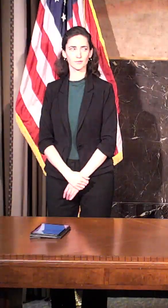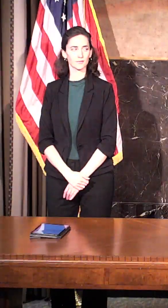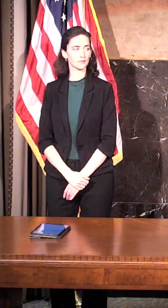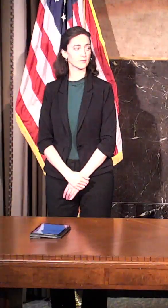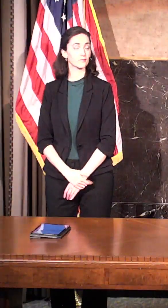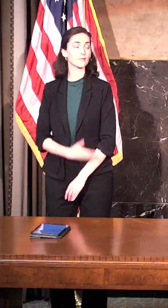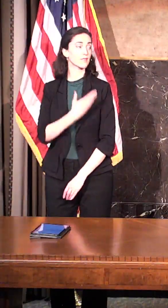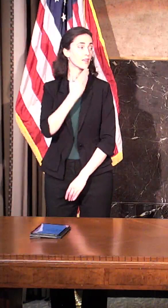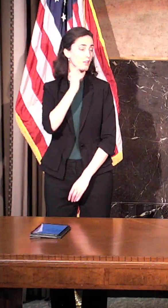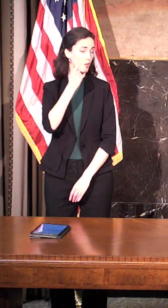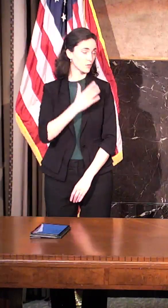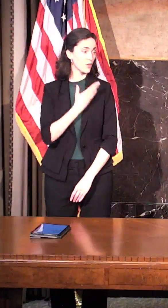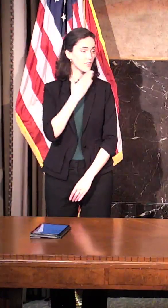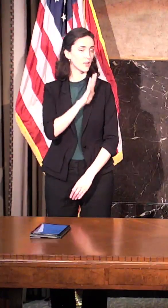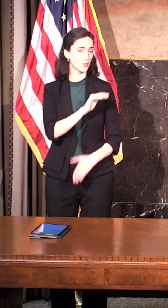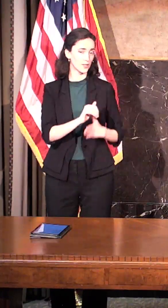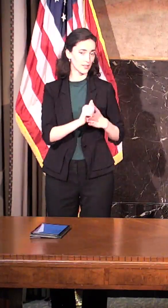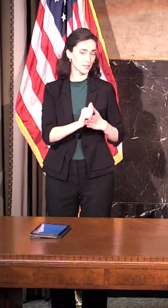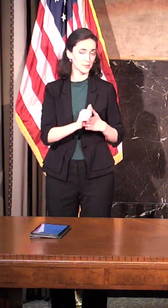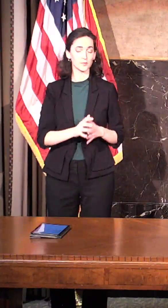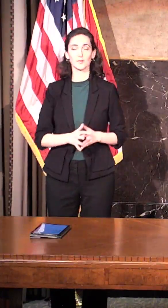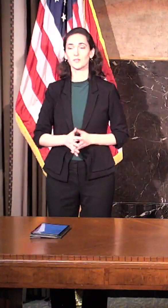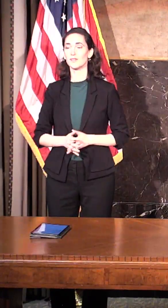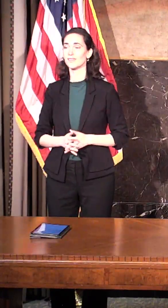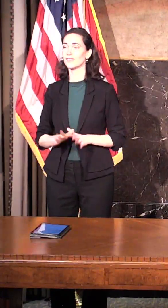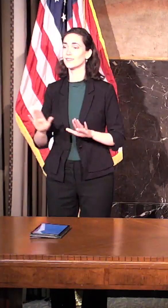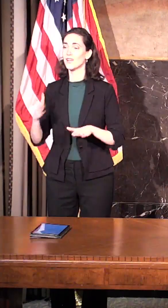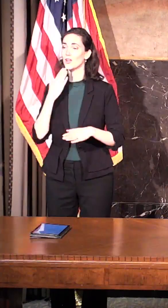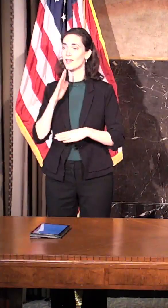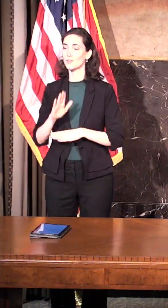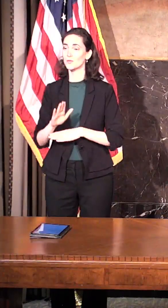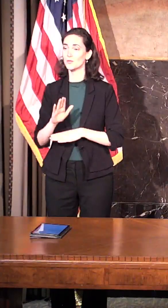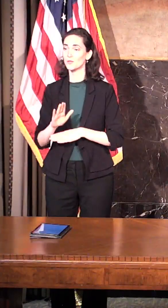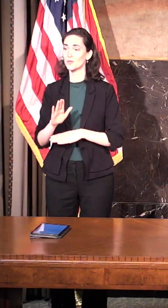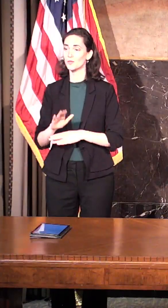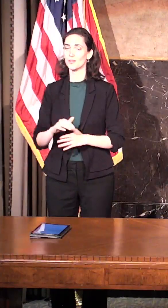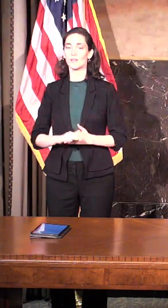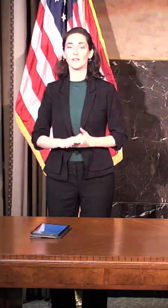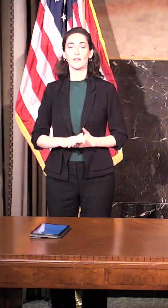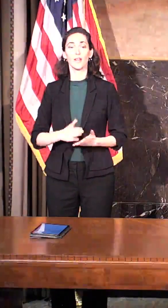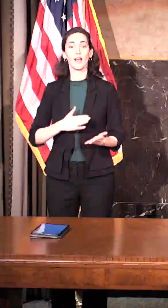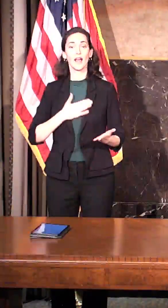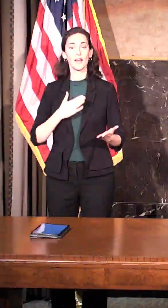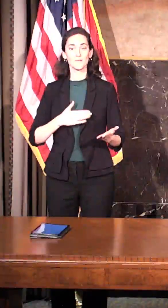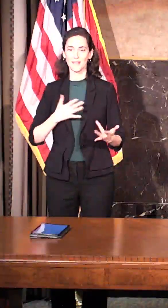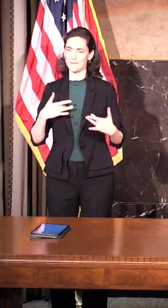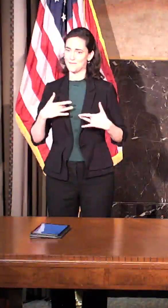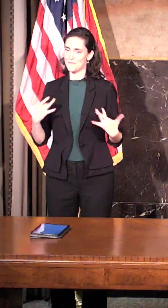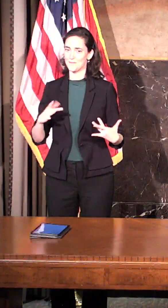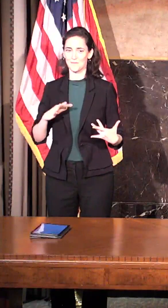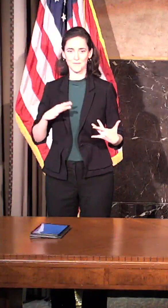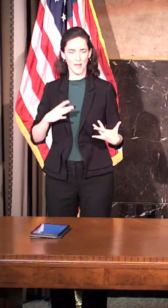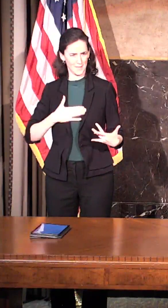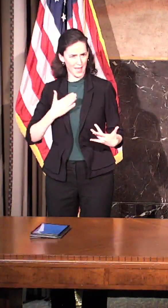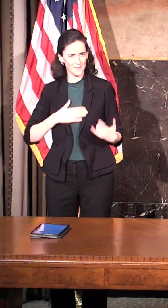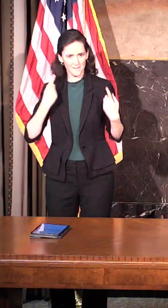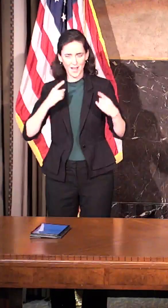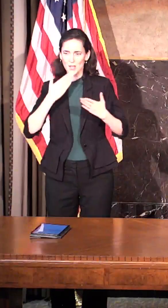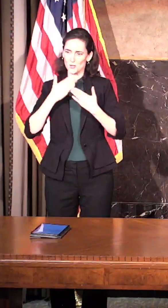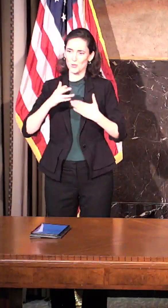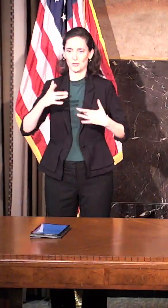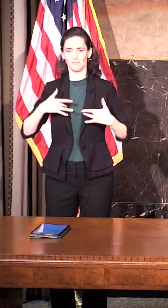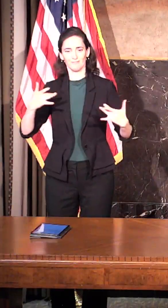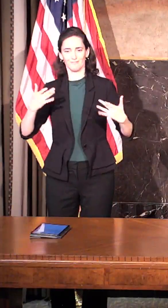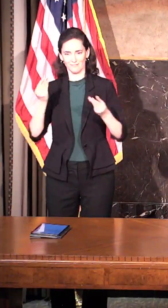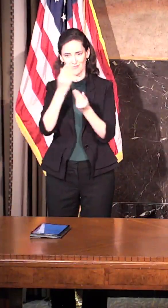Thank you, Governor. Thank you for your leadership. Good afternoon, everyone. It's a pleasure to be able to share some good news on a couple different fronts with you